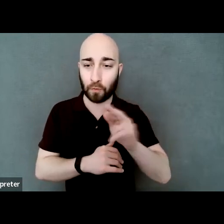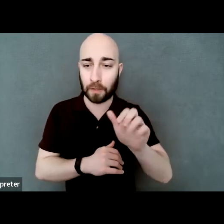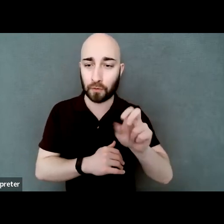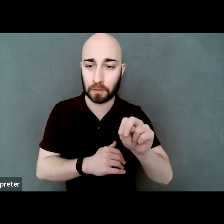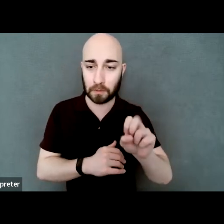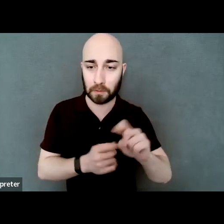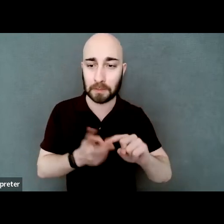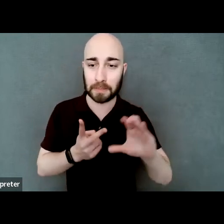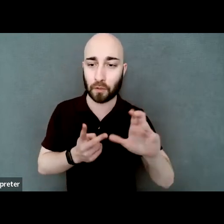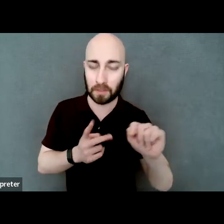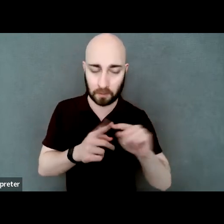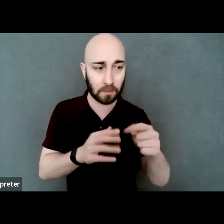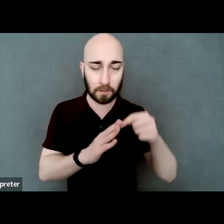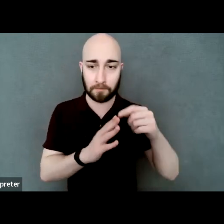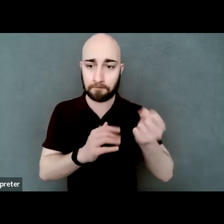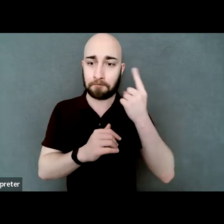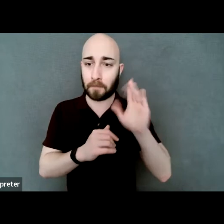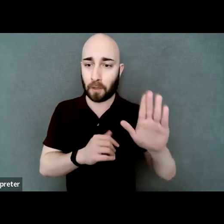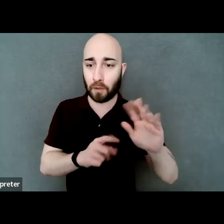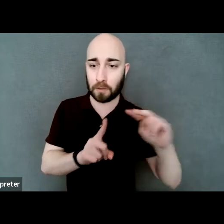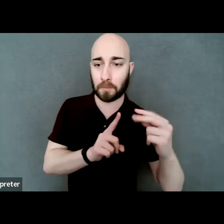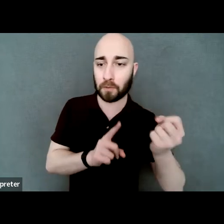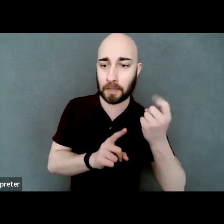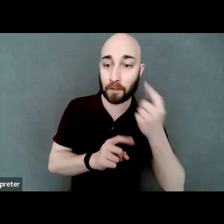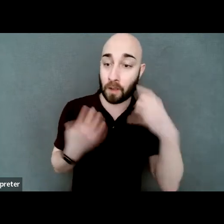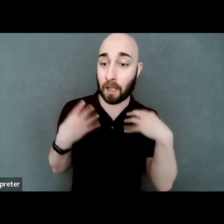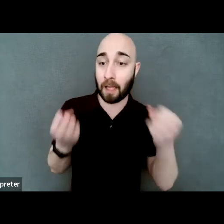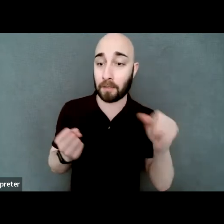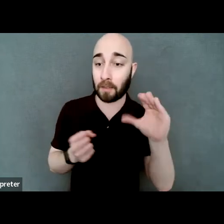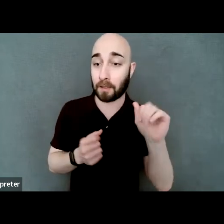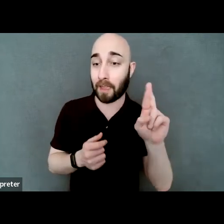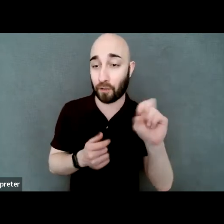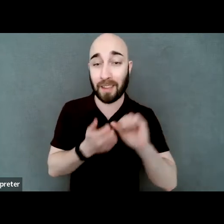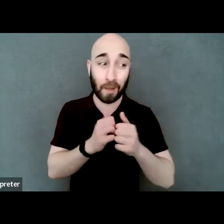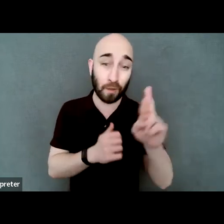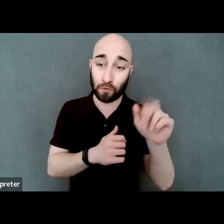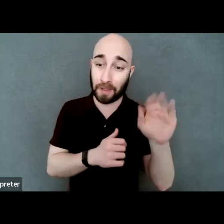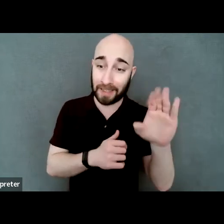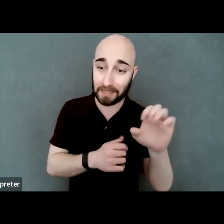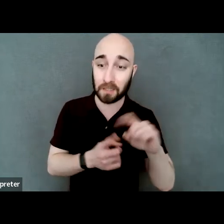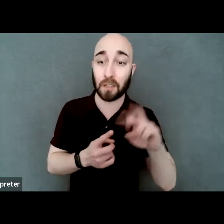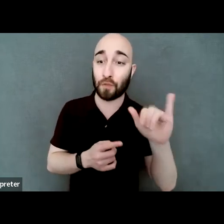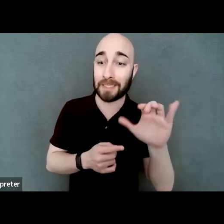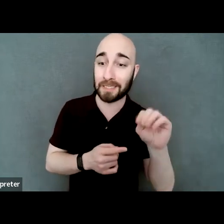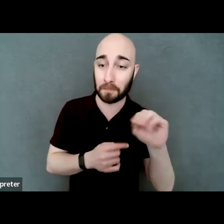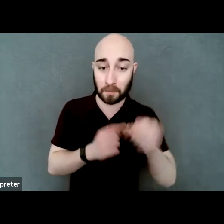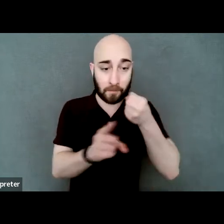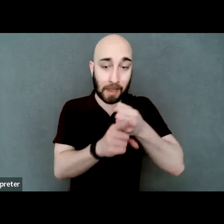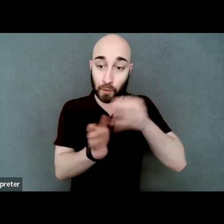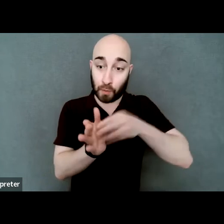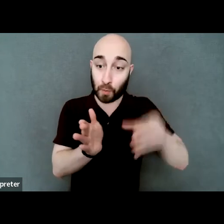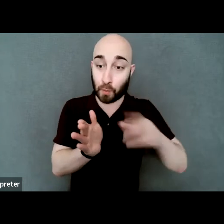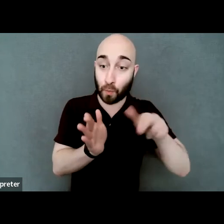their understanding in healthcare and their understanding of how race and racism affects not just them as students, but also